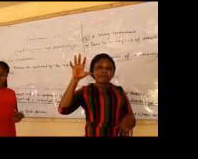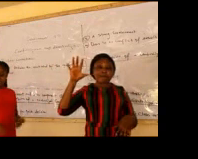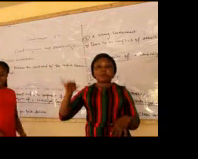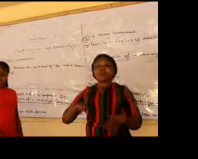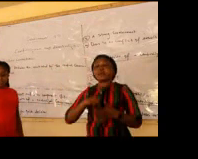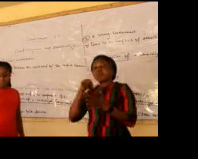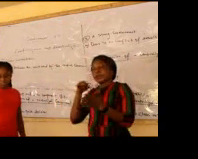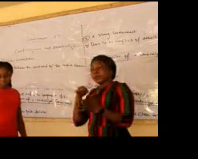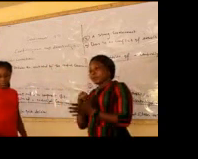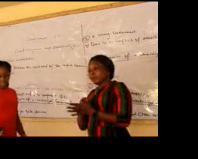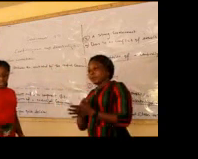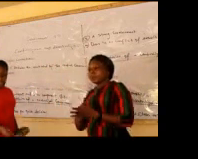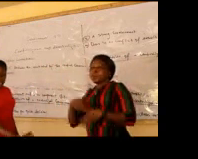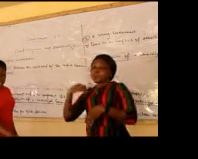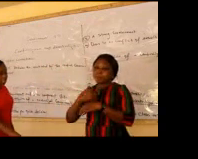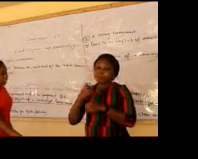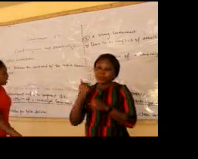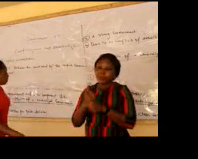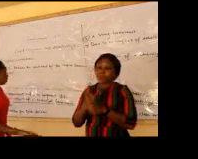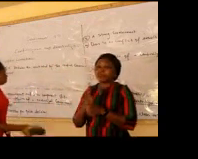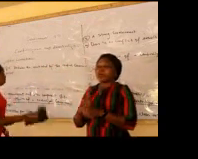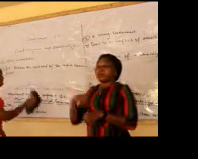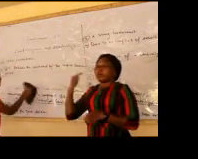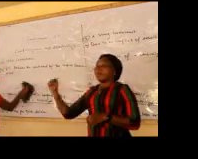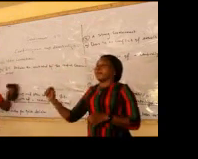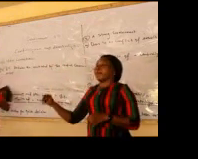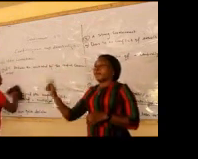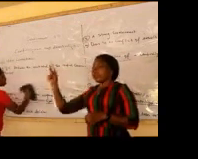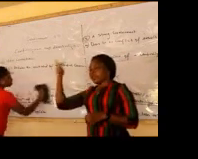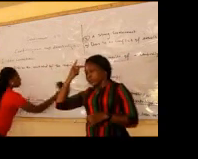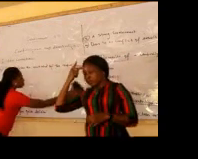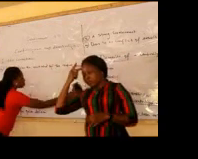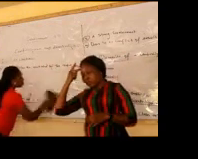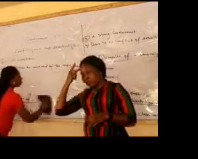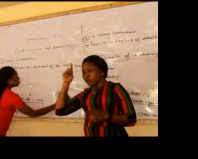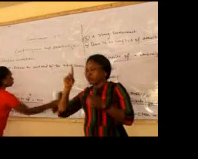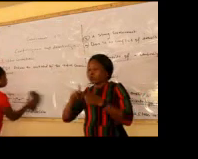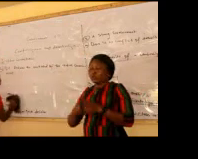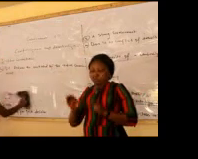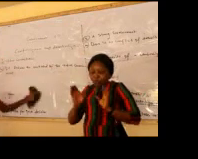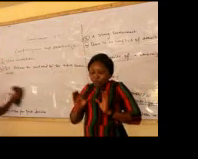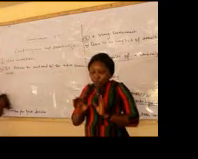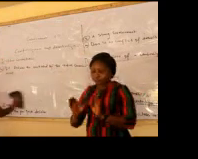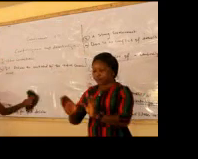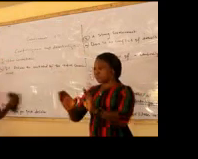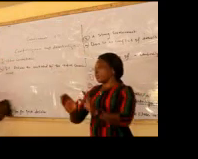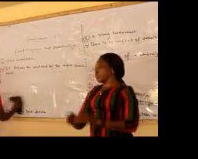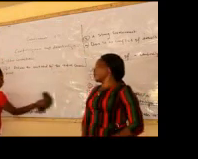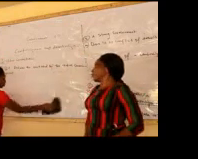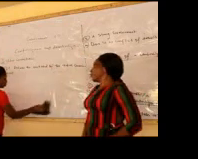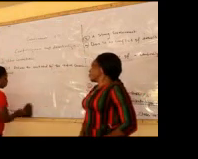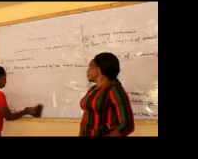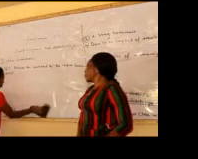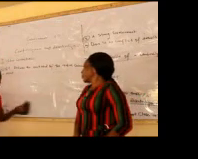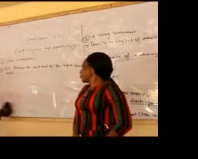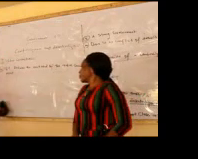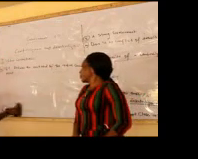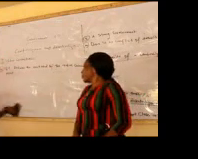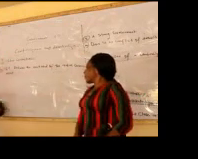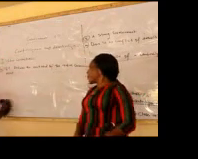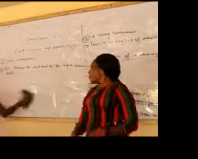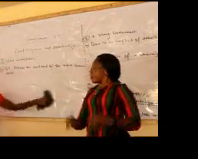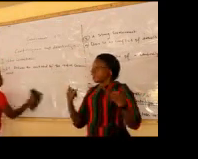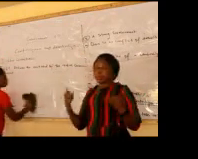more stable. I don't need to explain that. Then let's see the demerits of a decentralized administration,